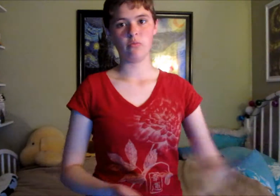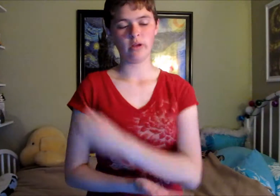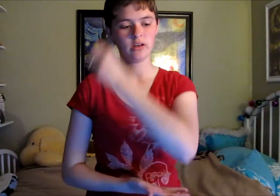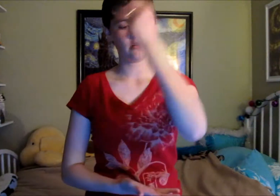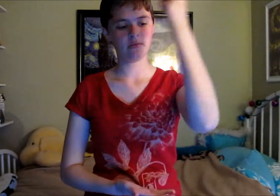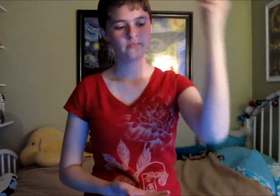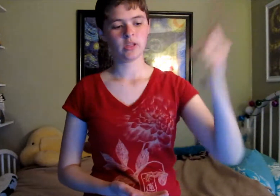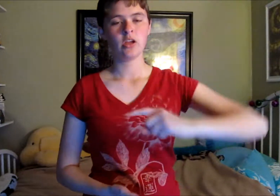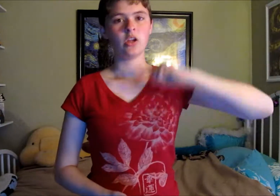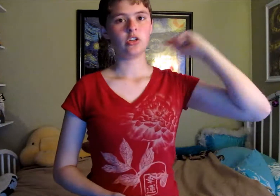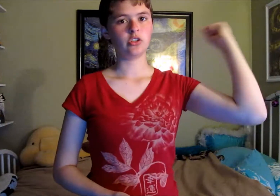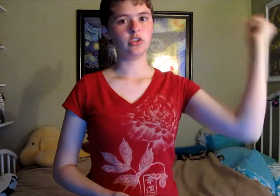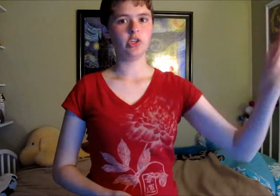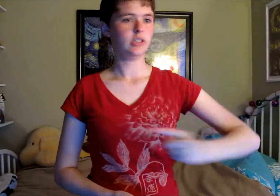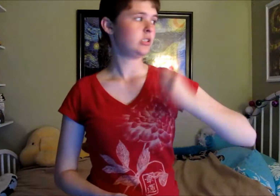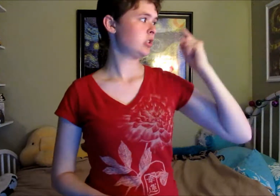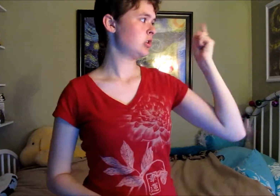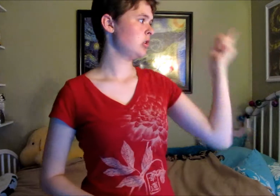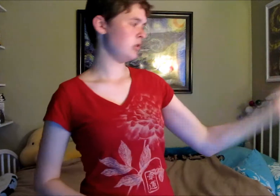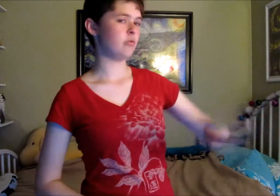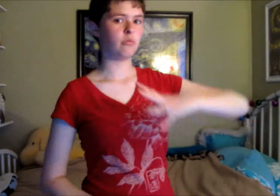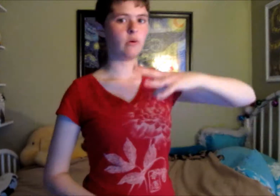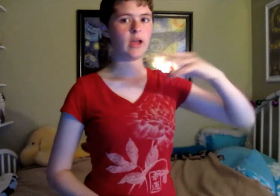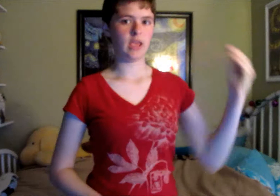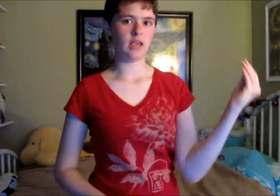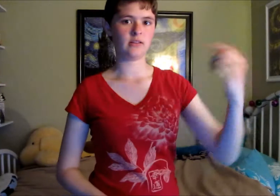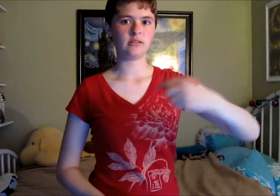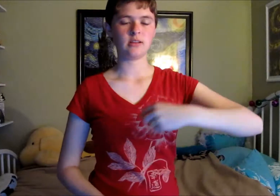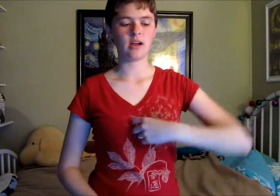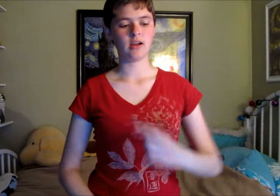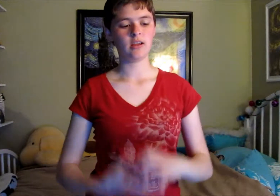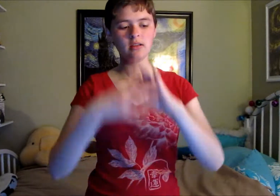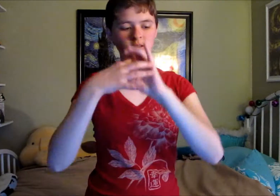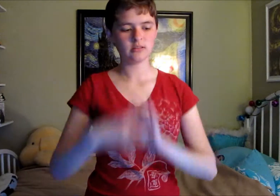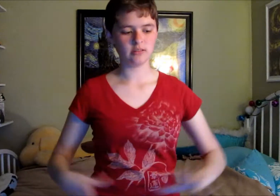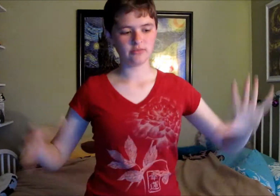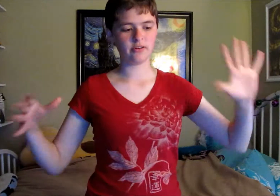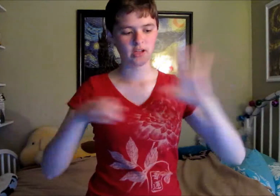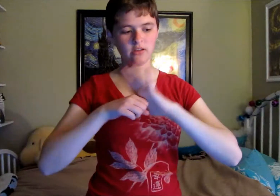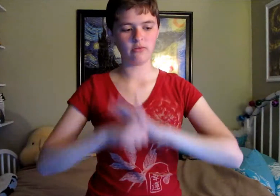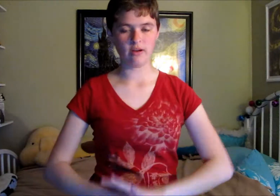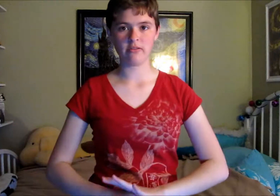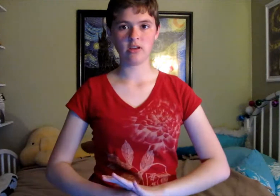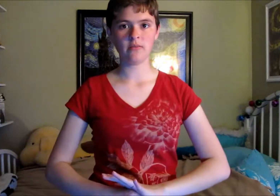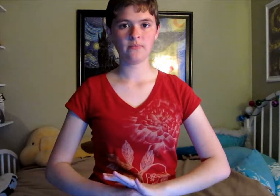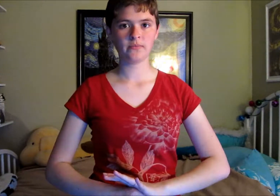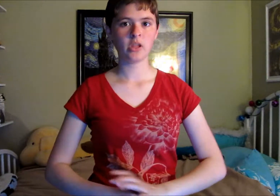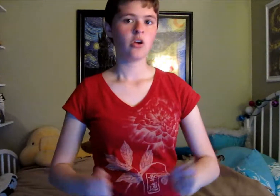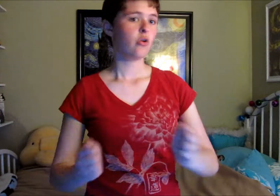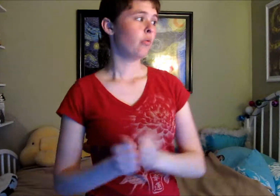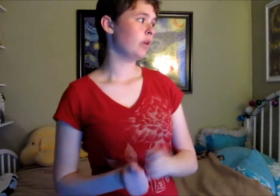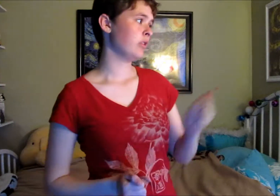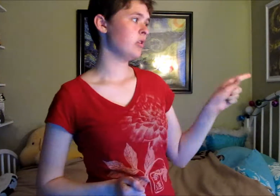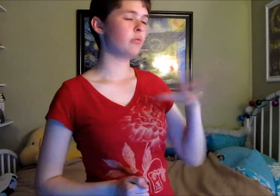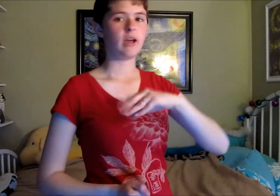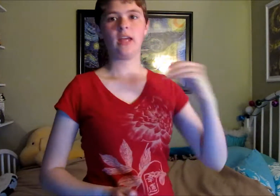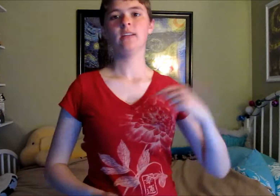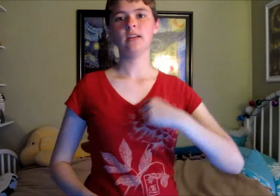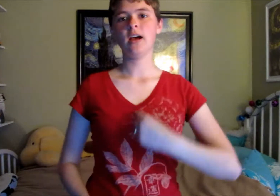win. Just you and I defying gravity. With you and